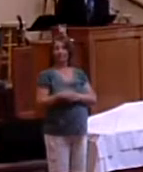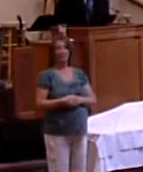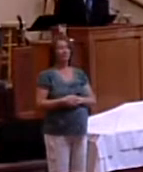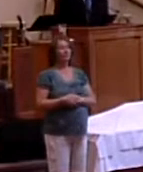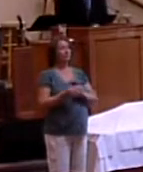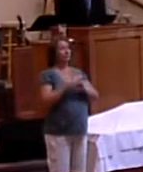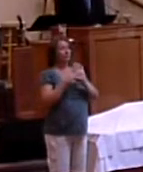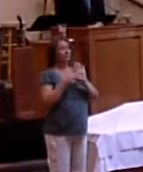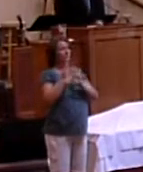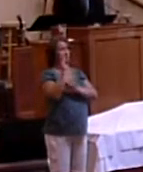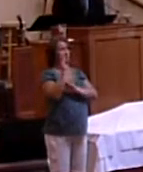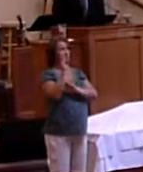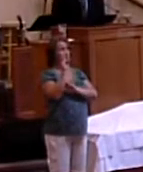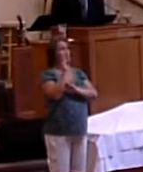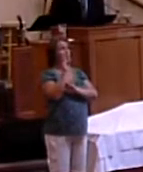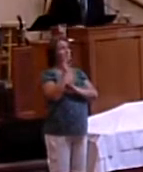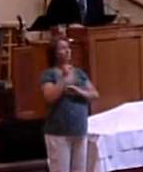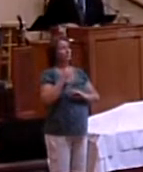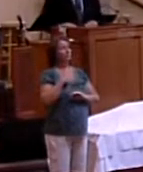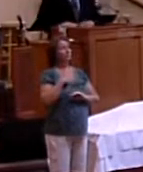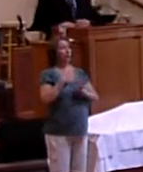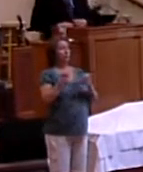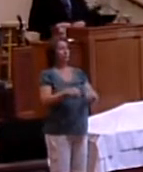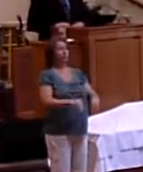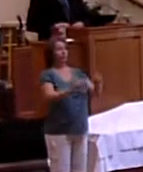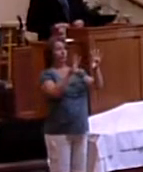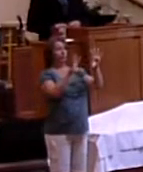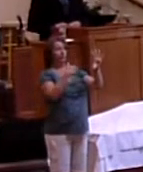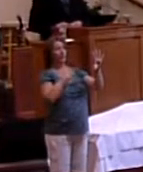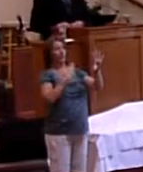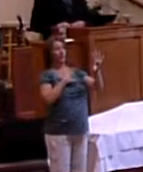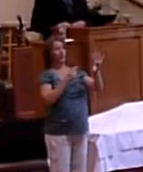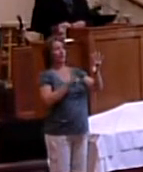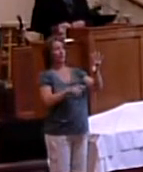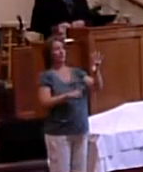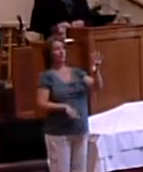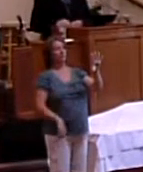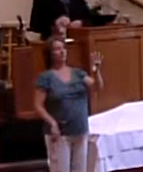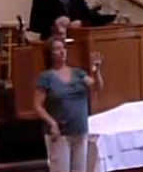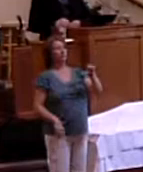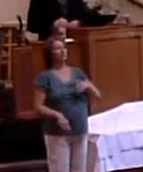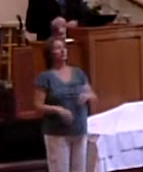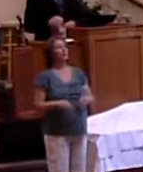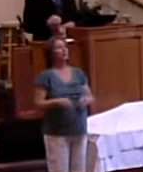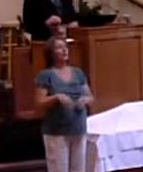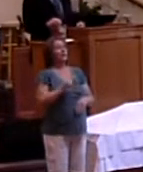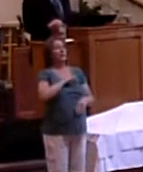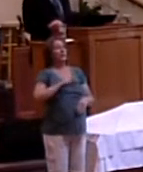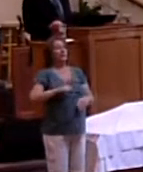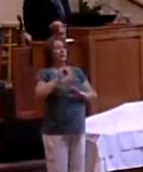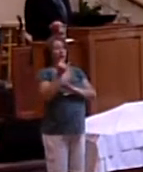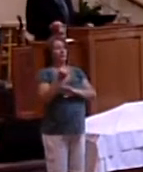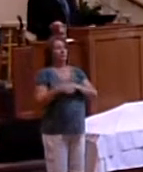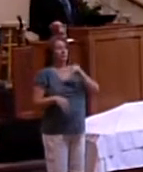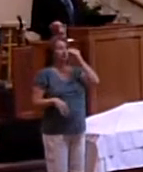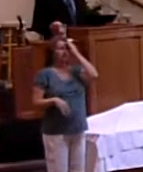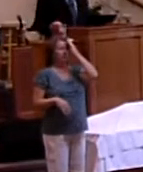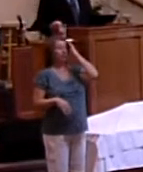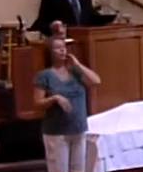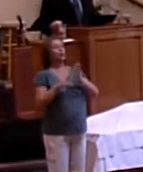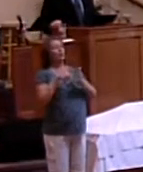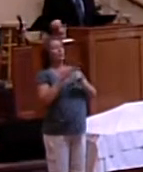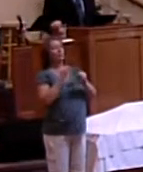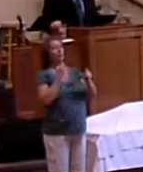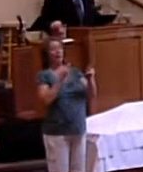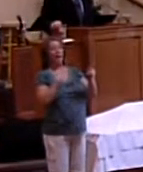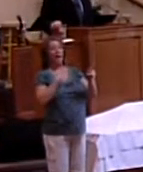verse 6, and I'd like for that to be up. In King James, we're going to read it straight off of the screen here, because I have the